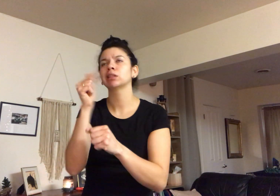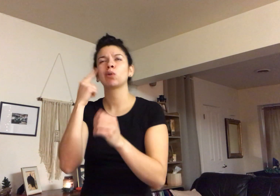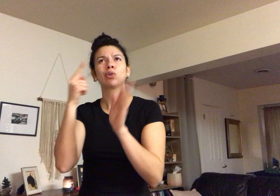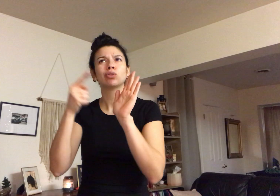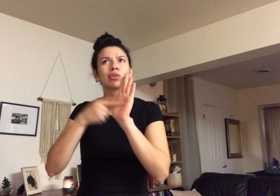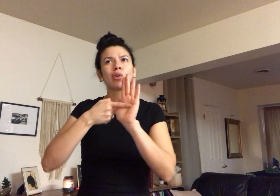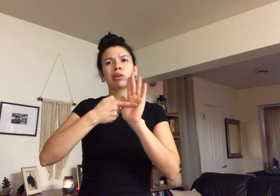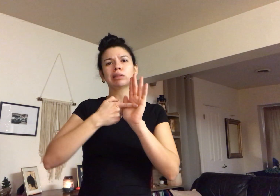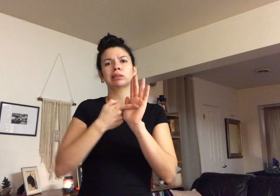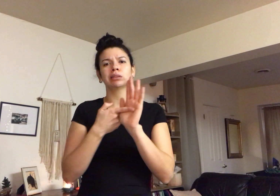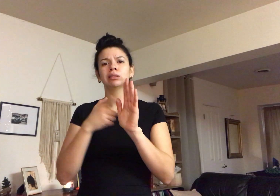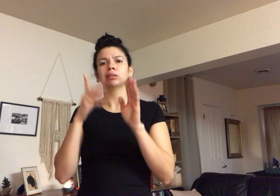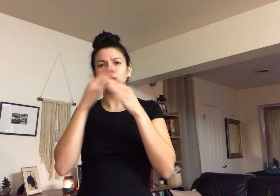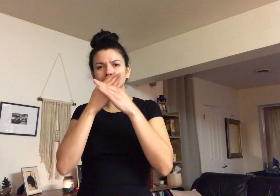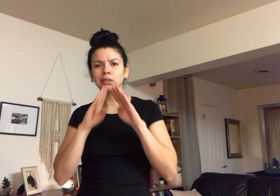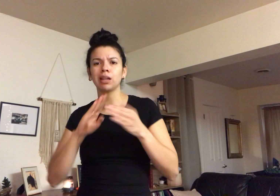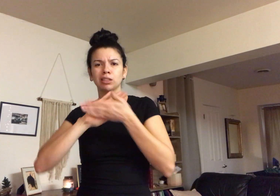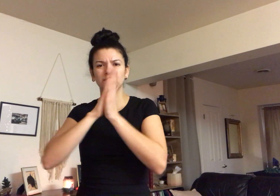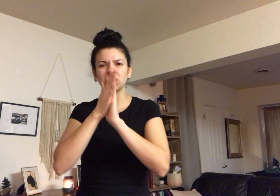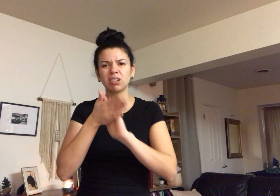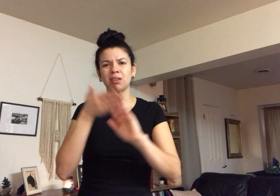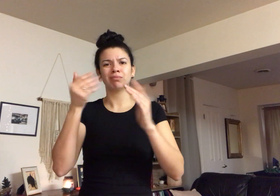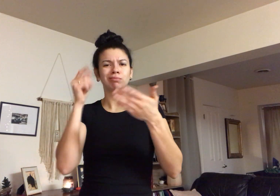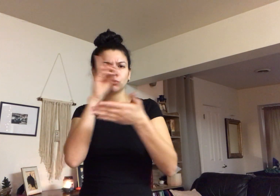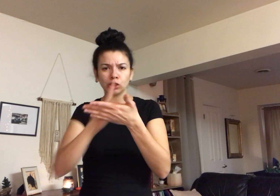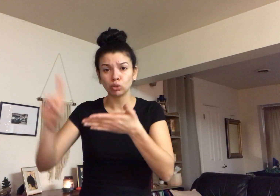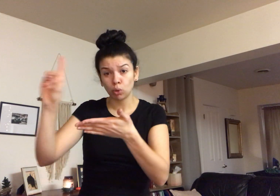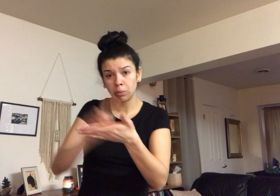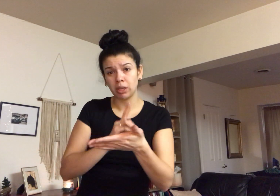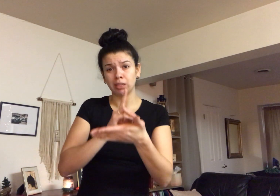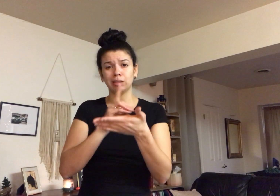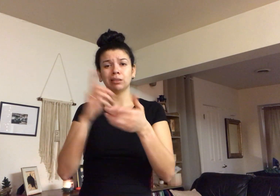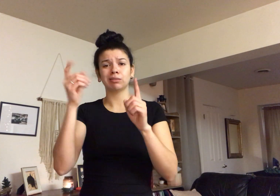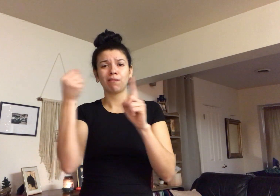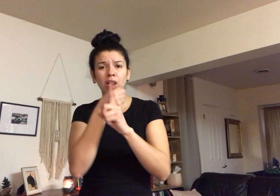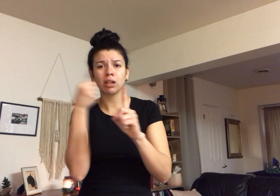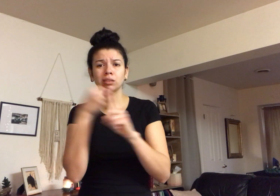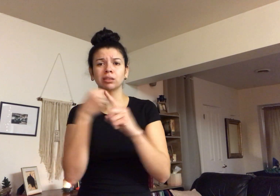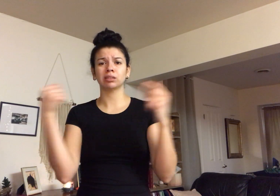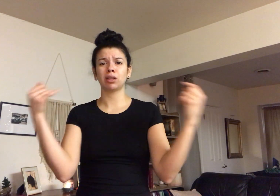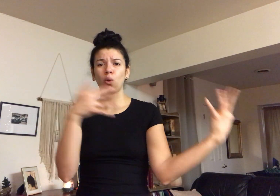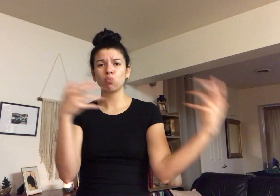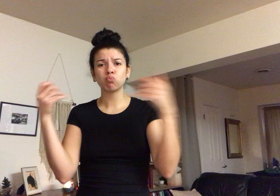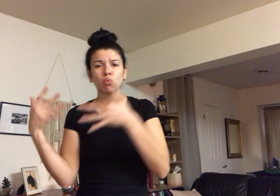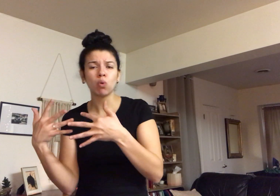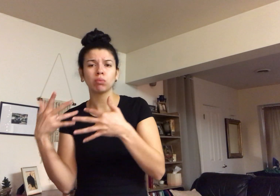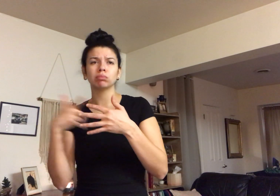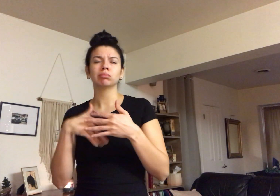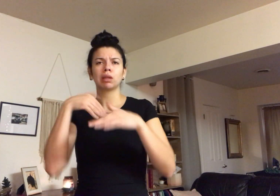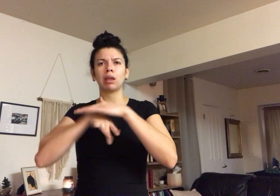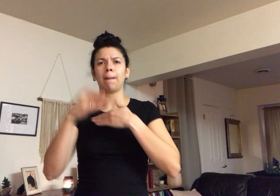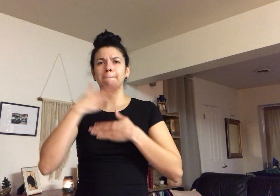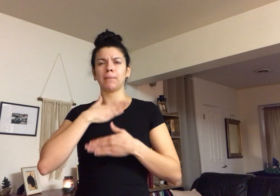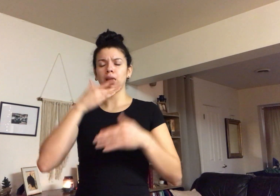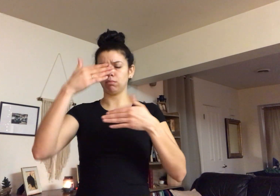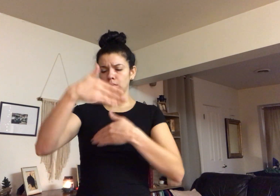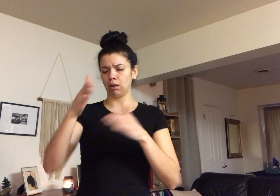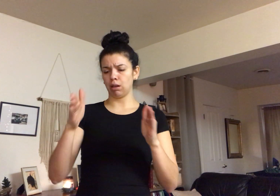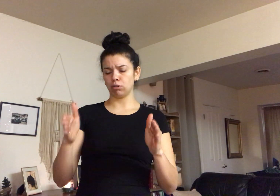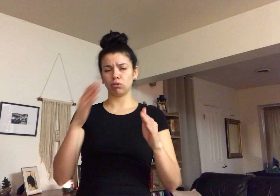violence, genocide, and war. In the classroom, I challenge my students to explore the silences in their own lives